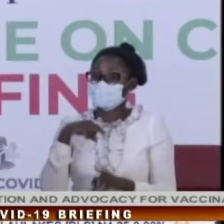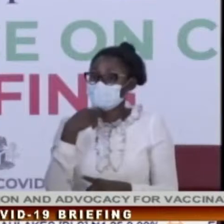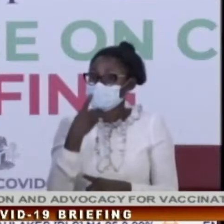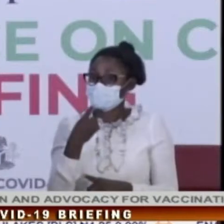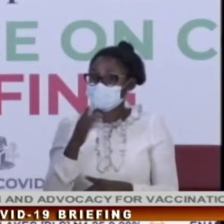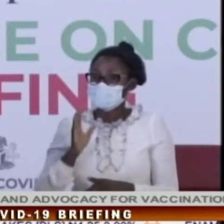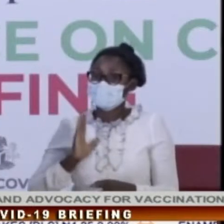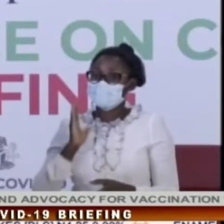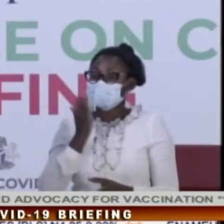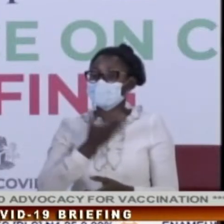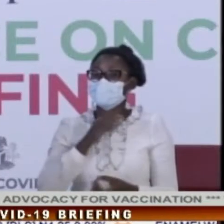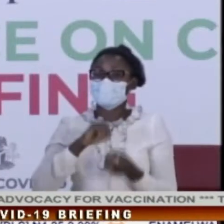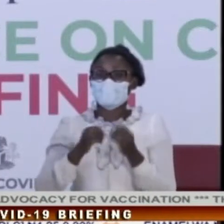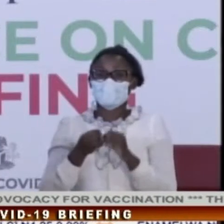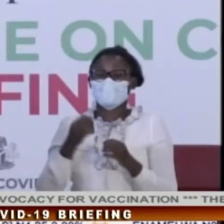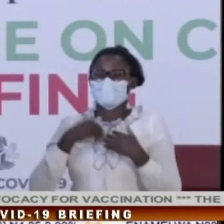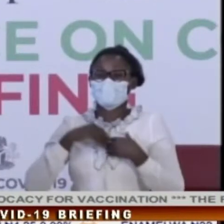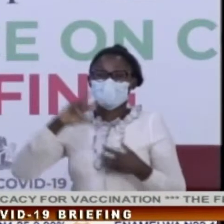is beginning to